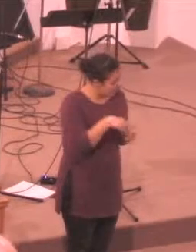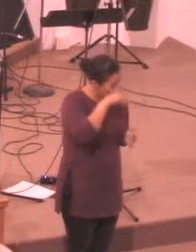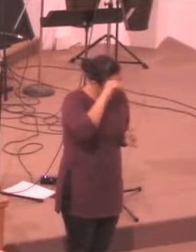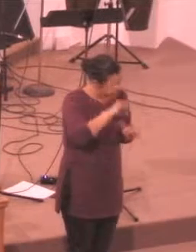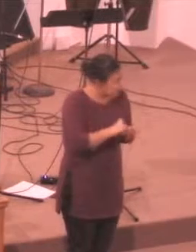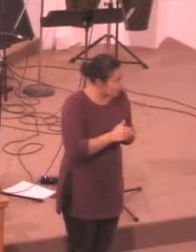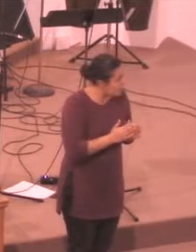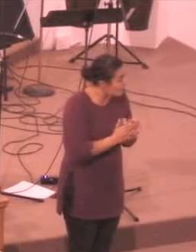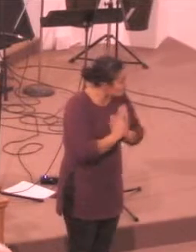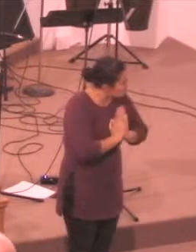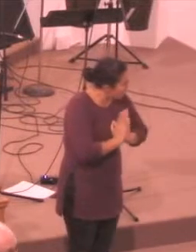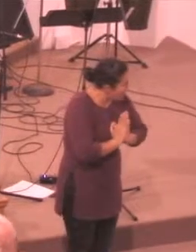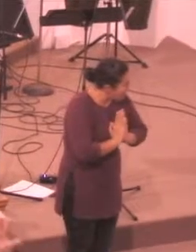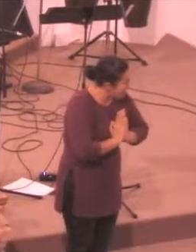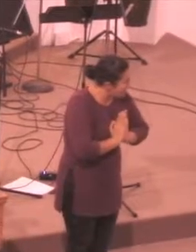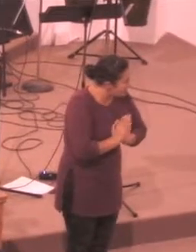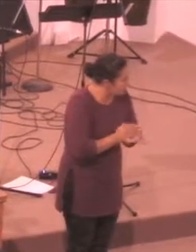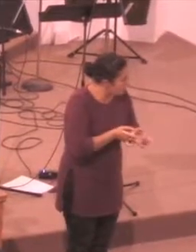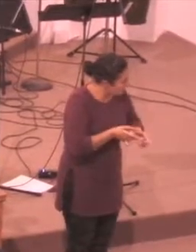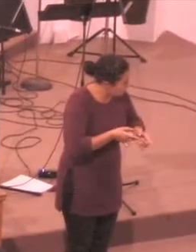pray